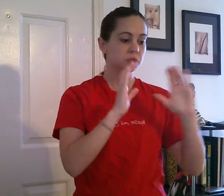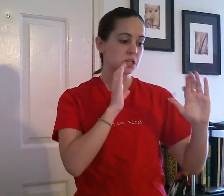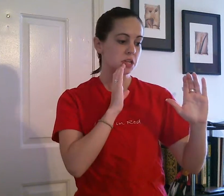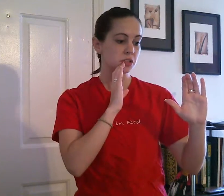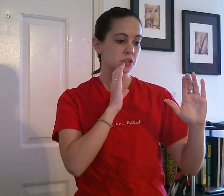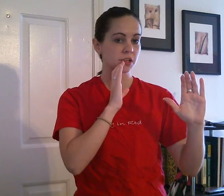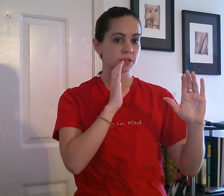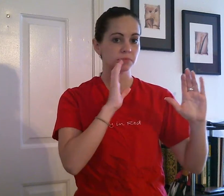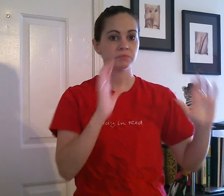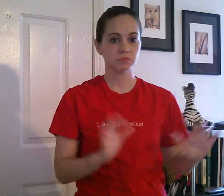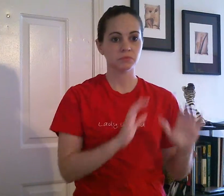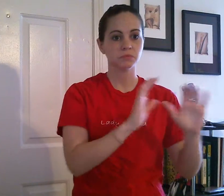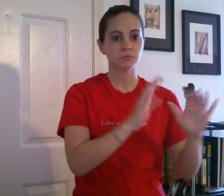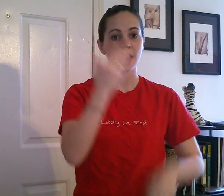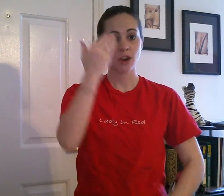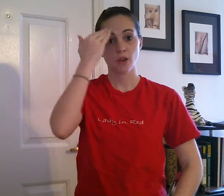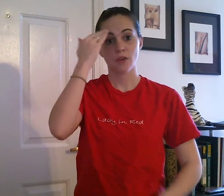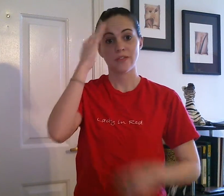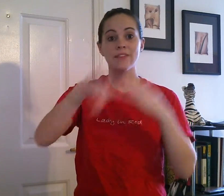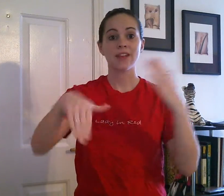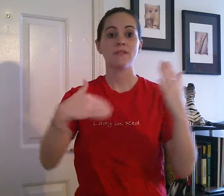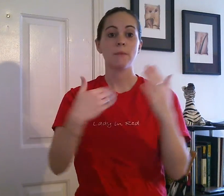ensuring everyone knows how to work safely every day.